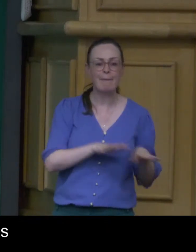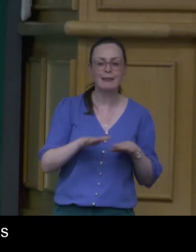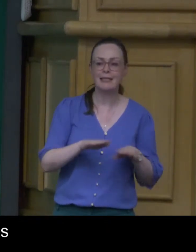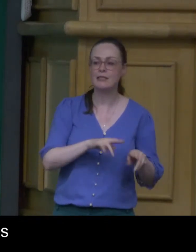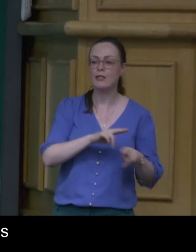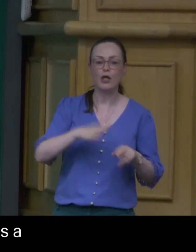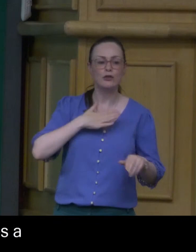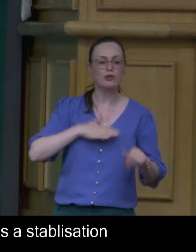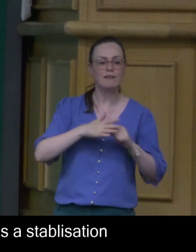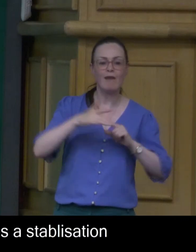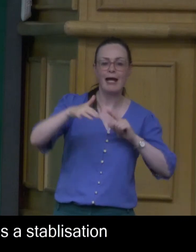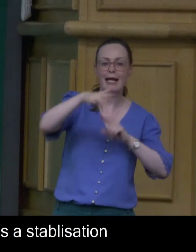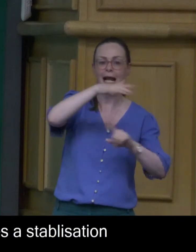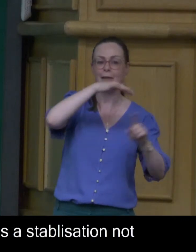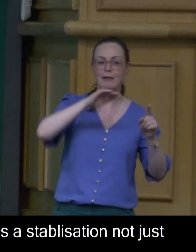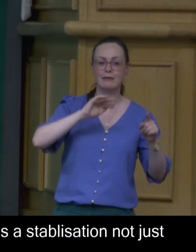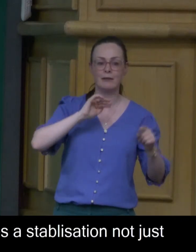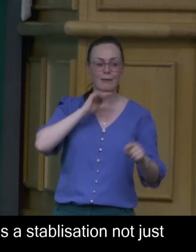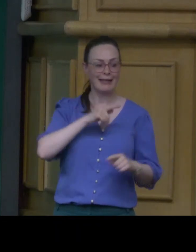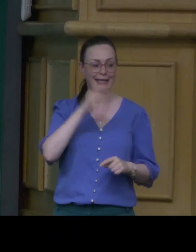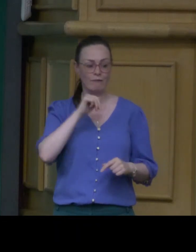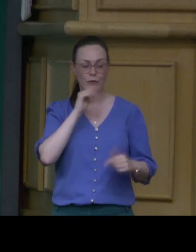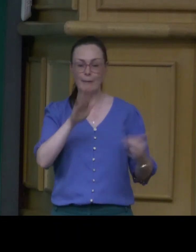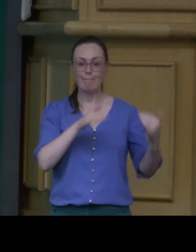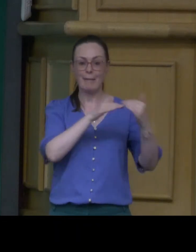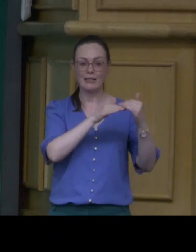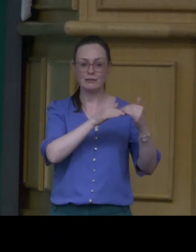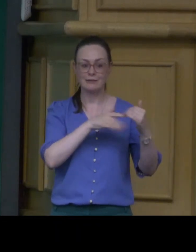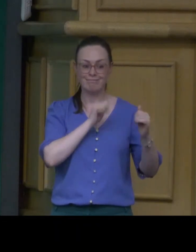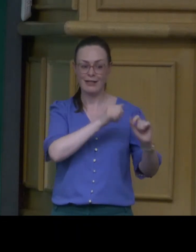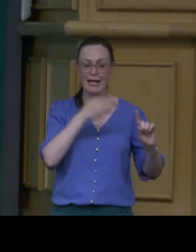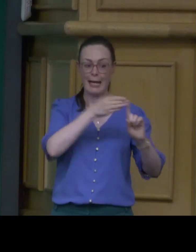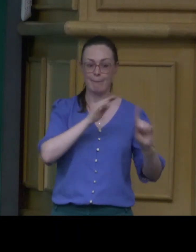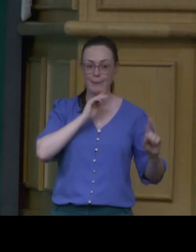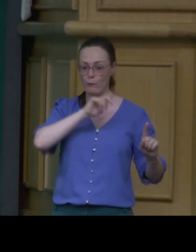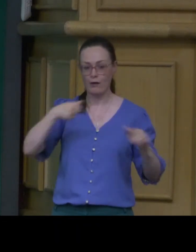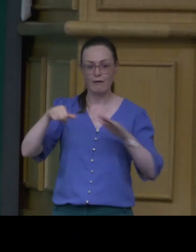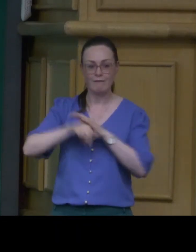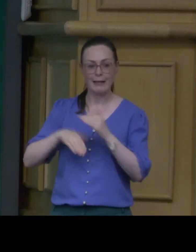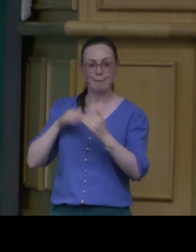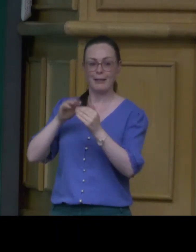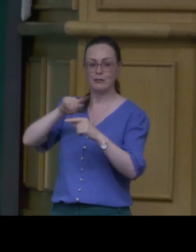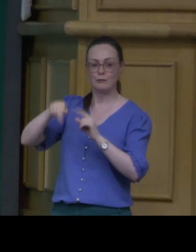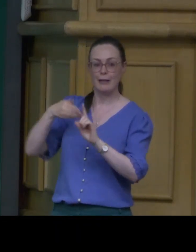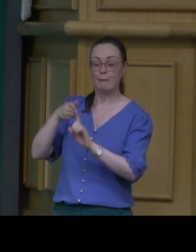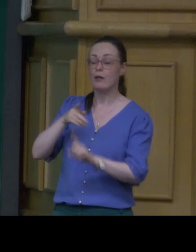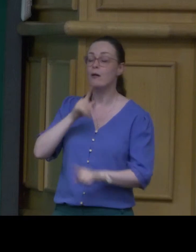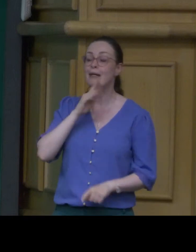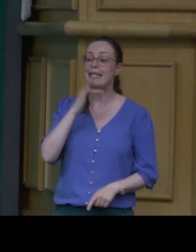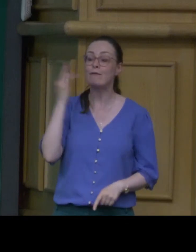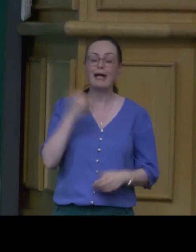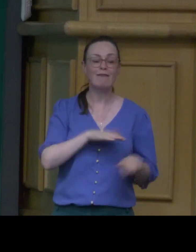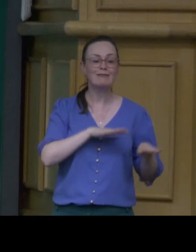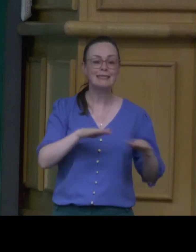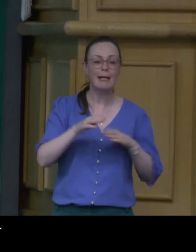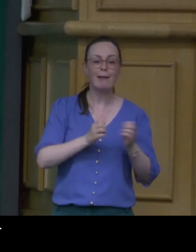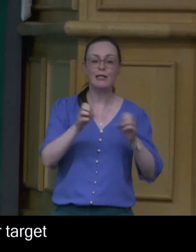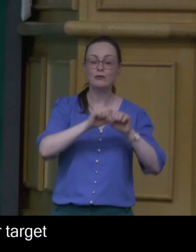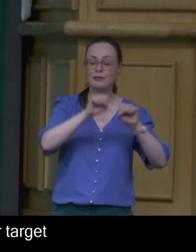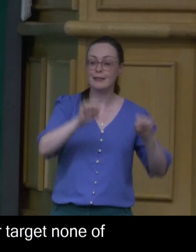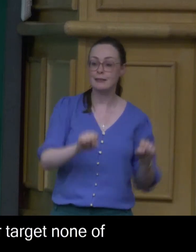not just of the climate, because if they don't meet their targets, none of us will meet our targets, but also by having such a stable energy